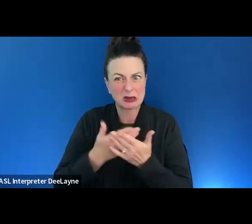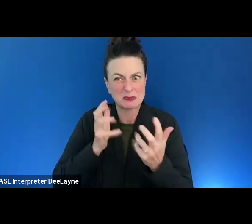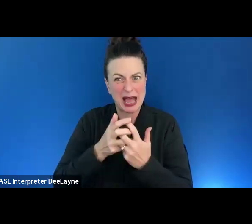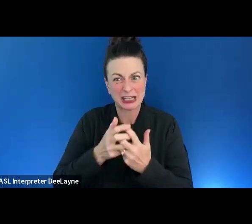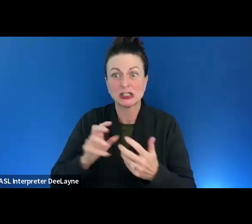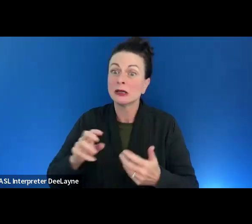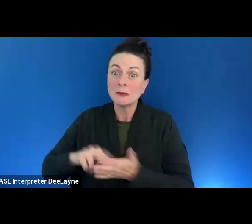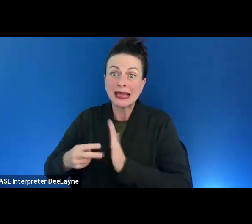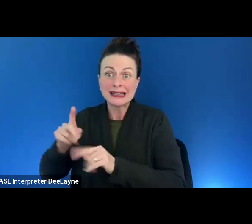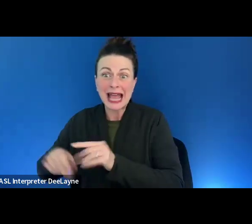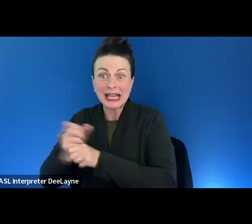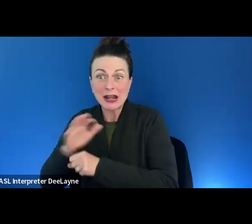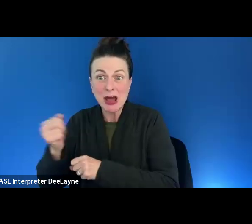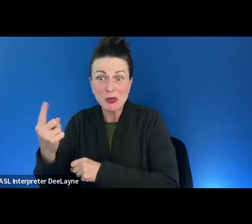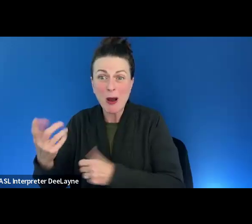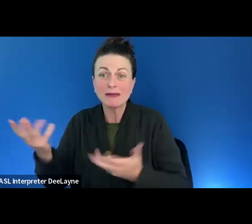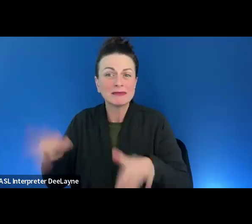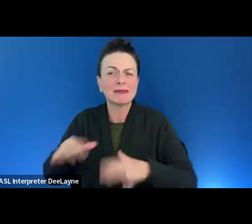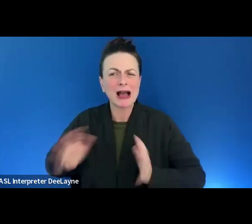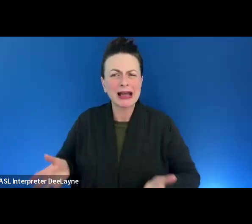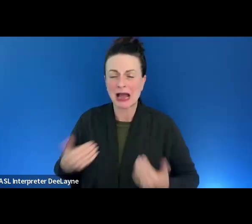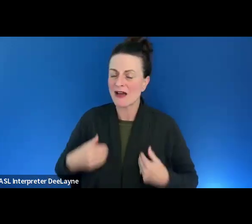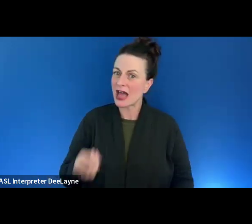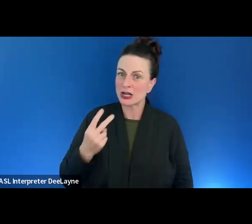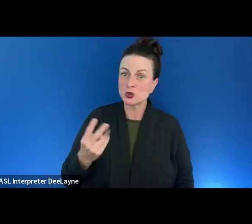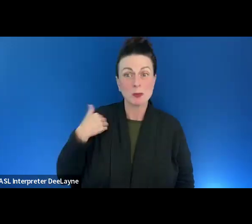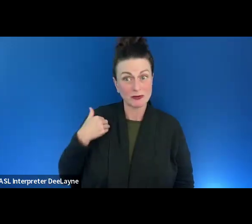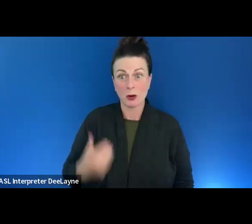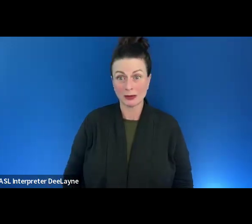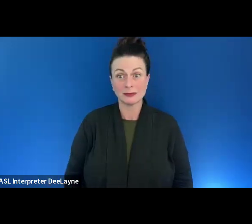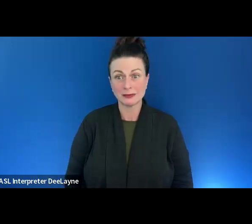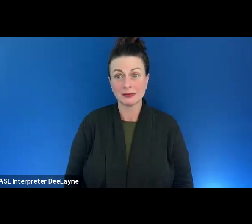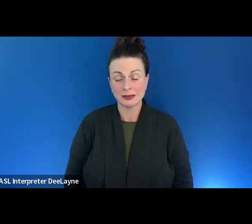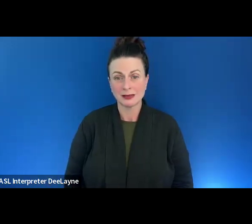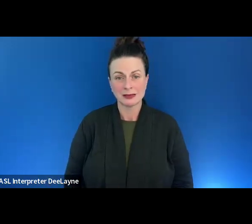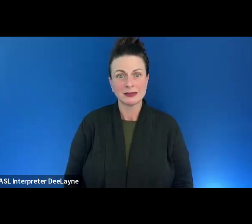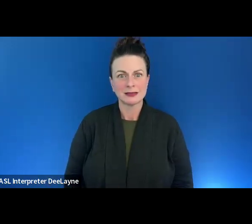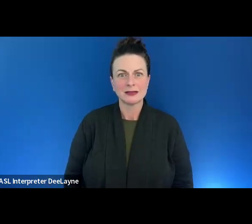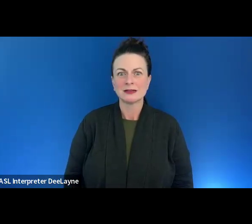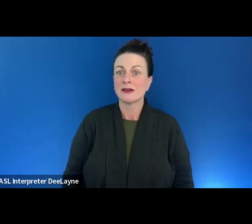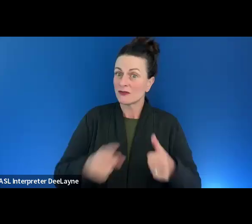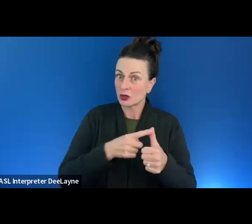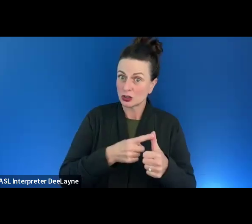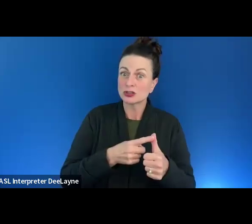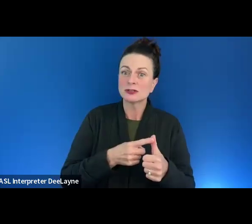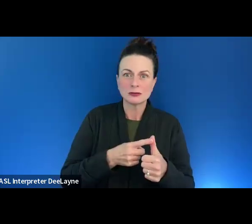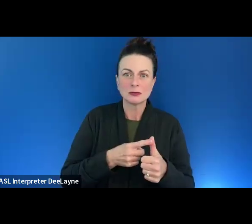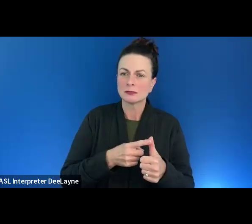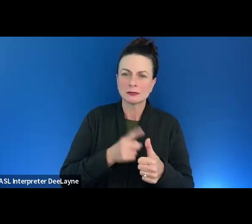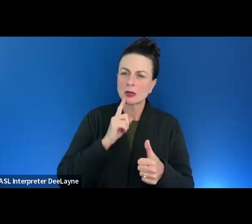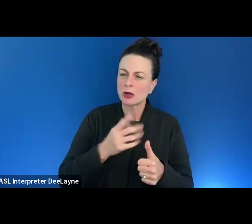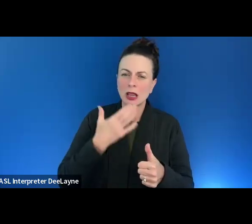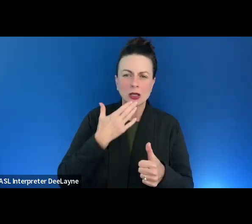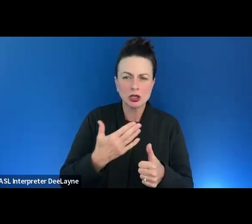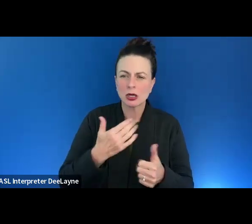can't get another one. I personally have had, like I mentioned before, two counselors the for two mentors. The first one was really